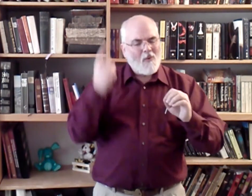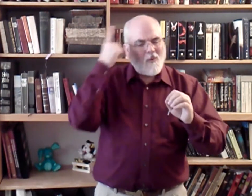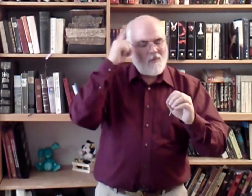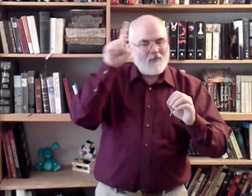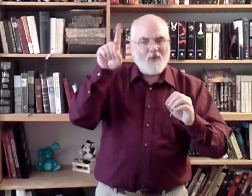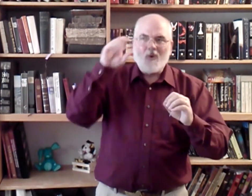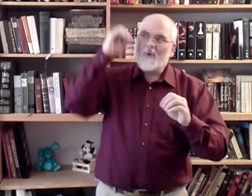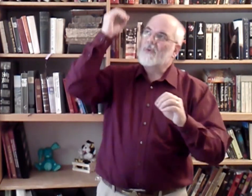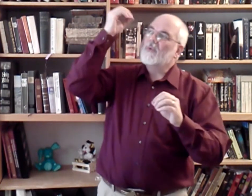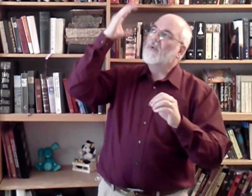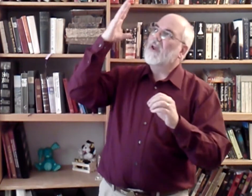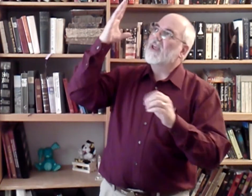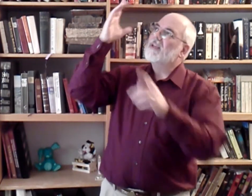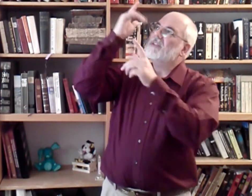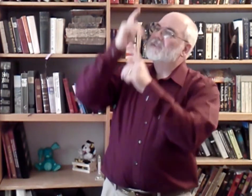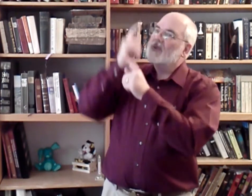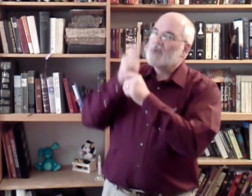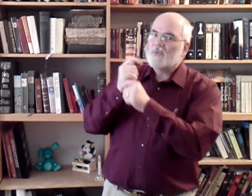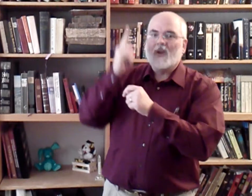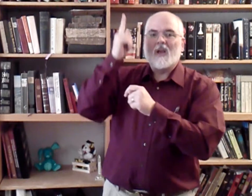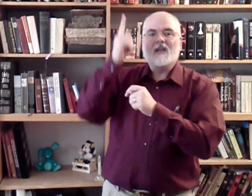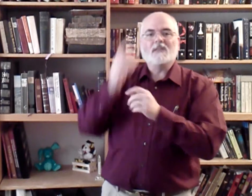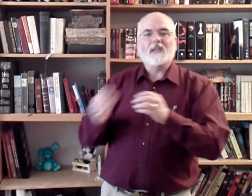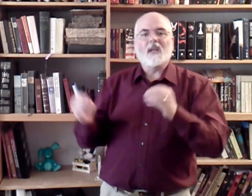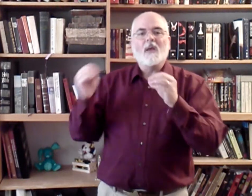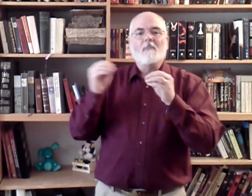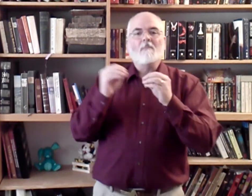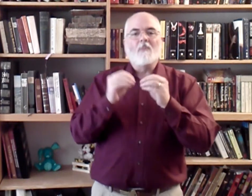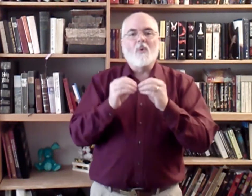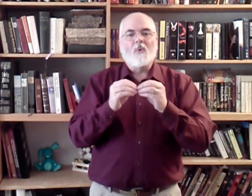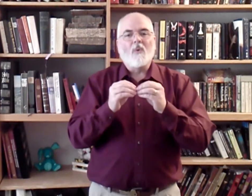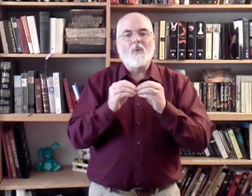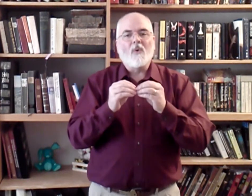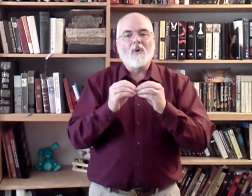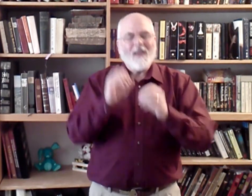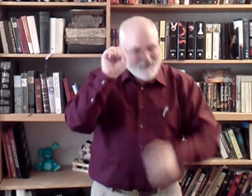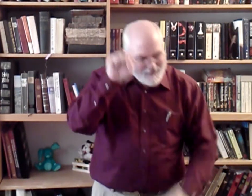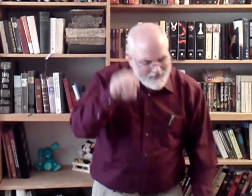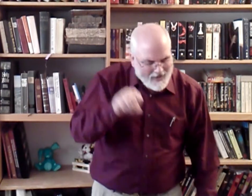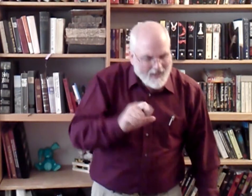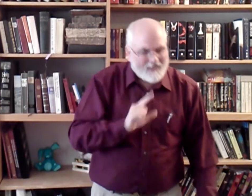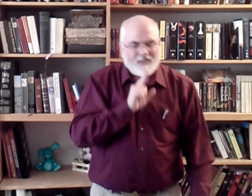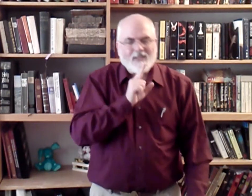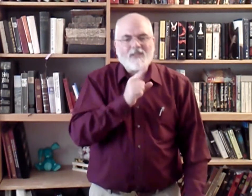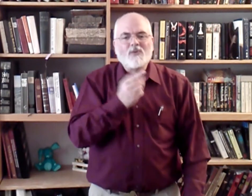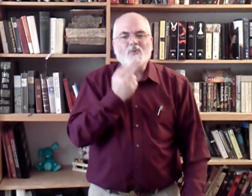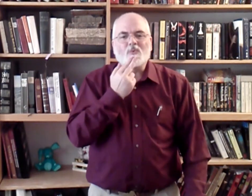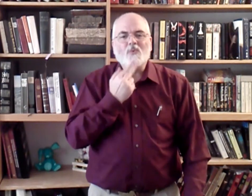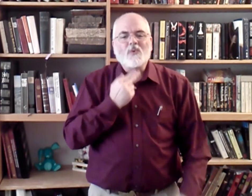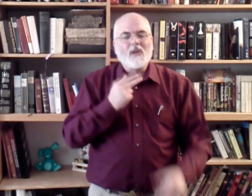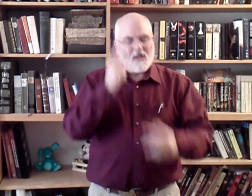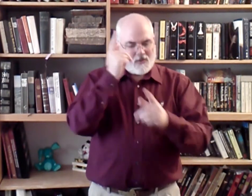O for grace to trust Him more! Yes, tis sweet to